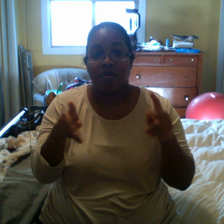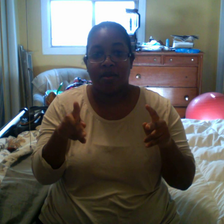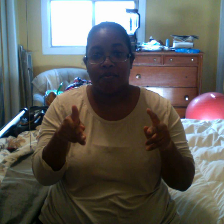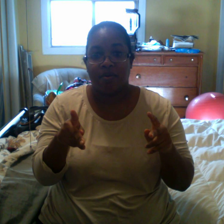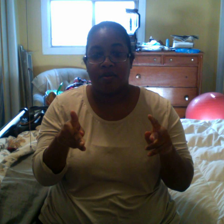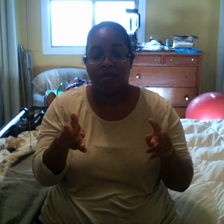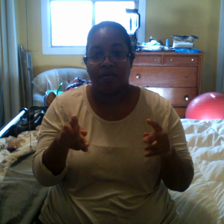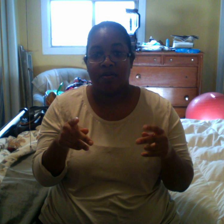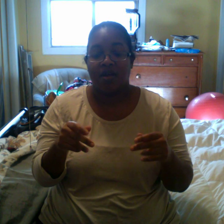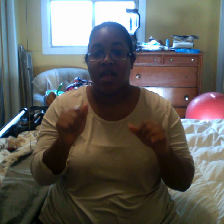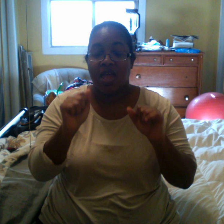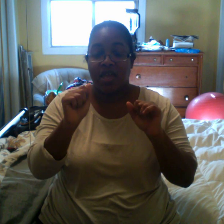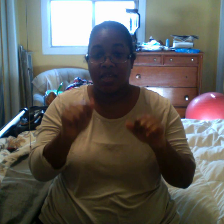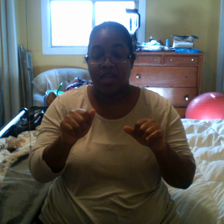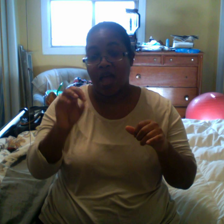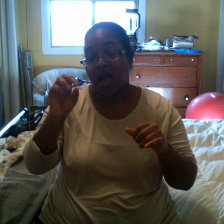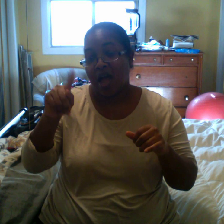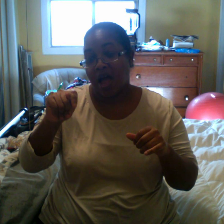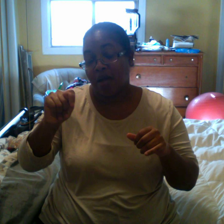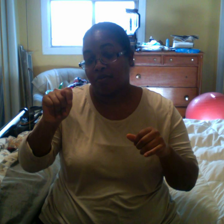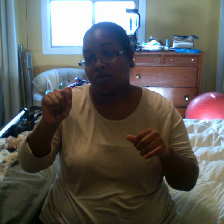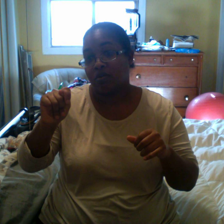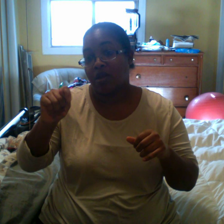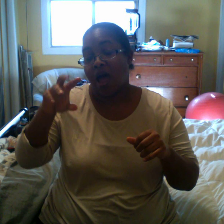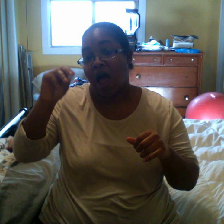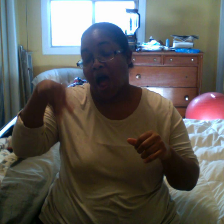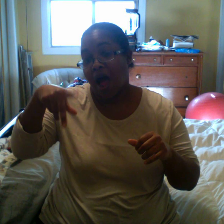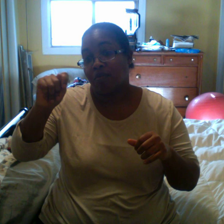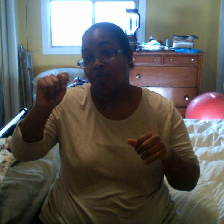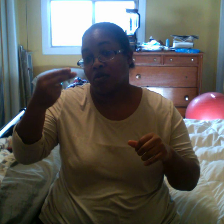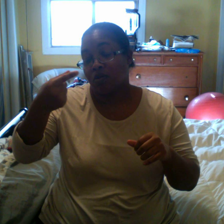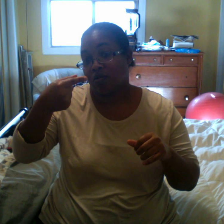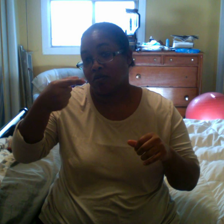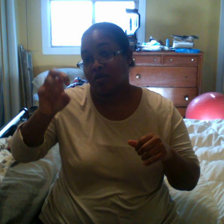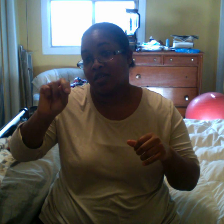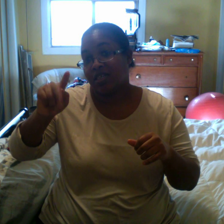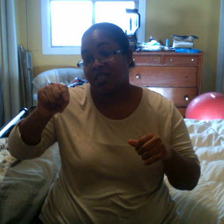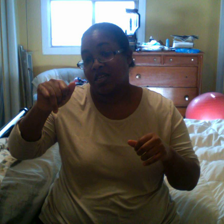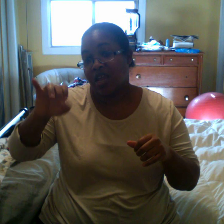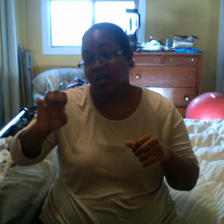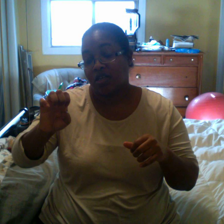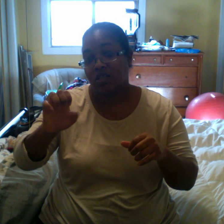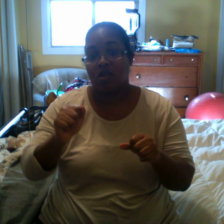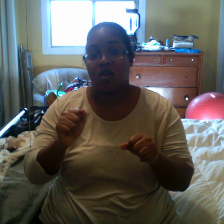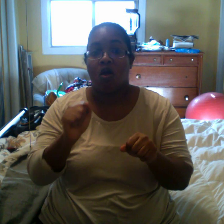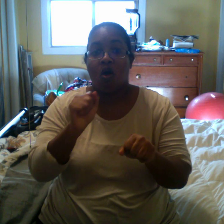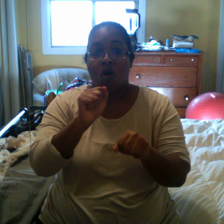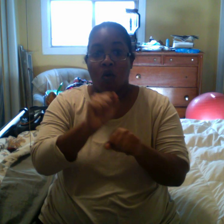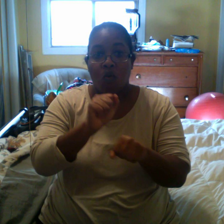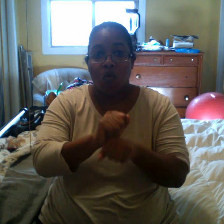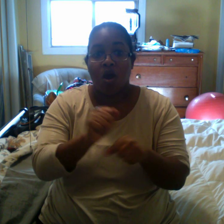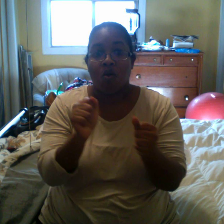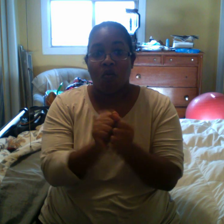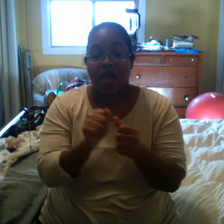And that looks like the answer is yes. In fact, clinical trials are already being planned that will treat chronic pain and blindness using